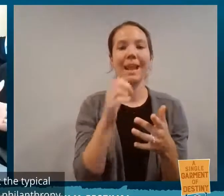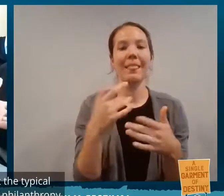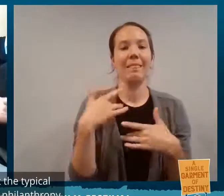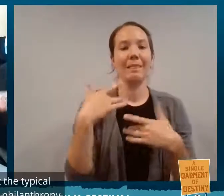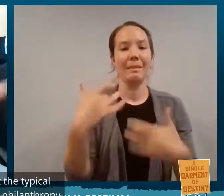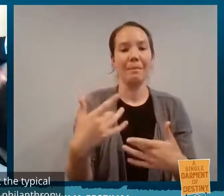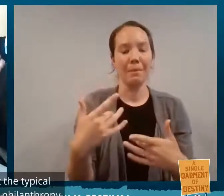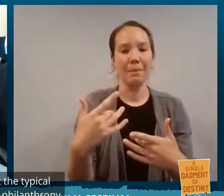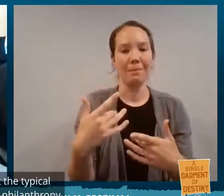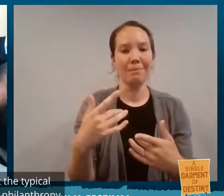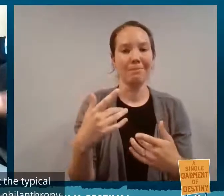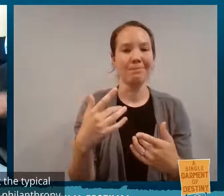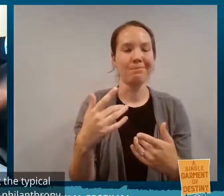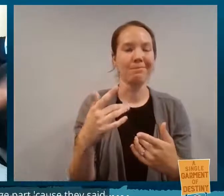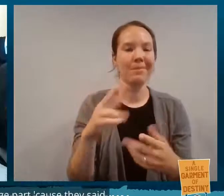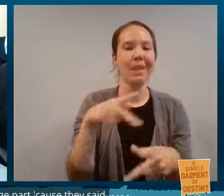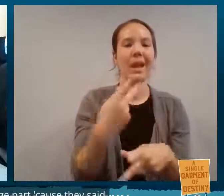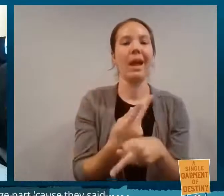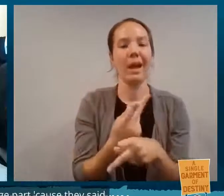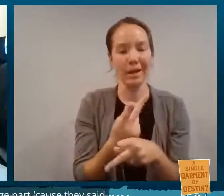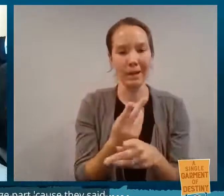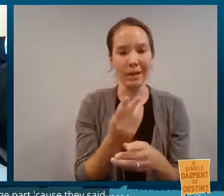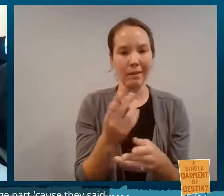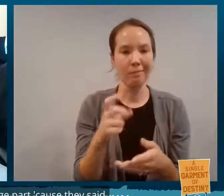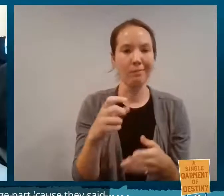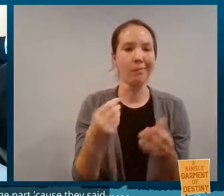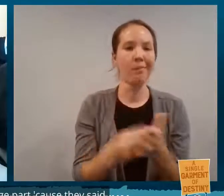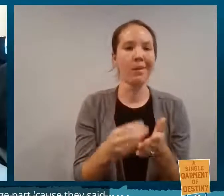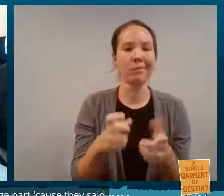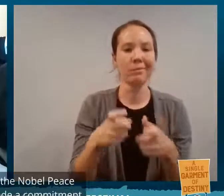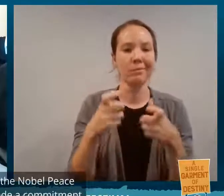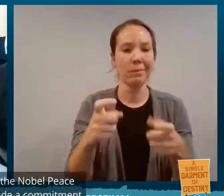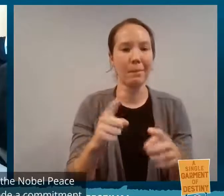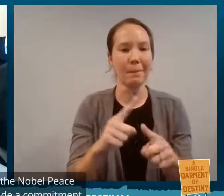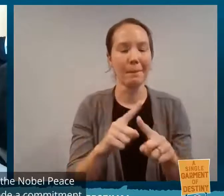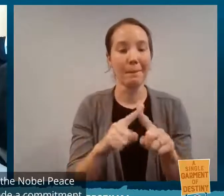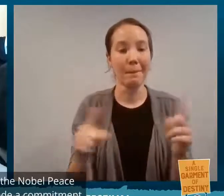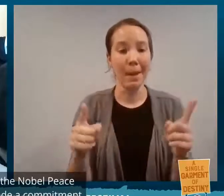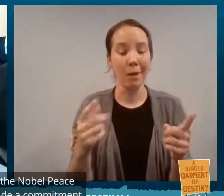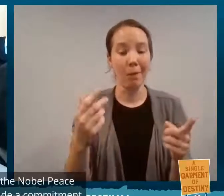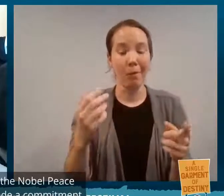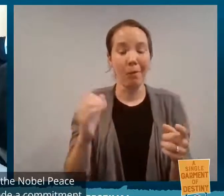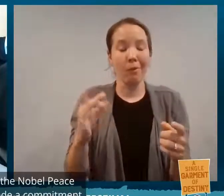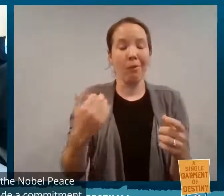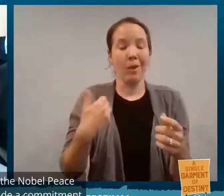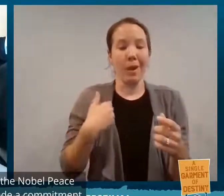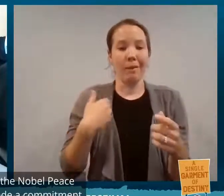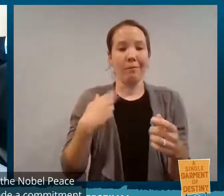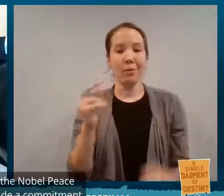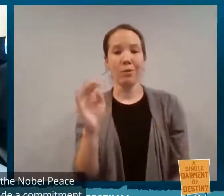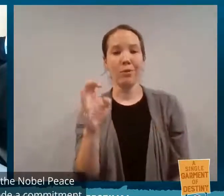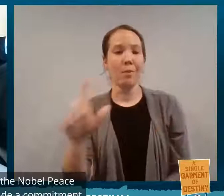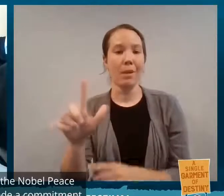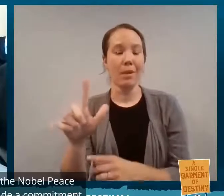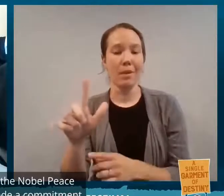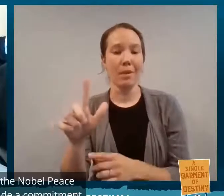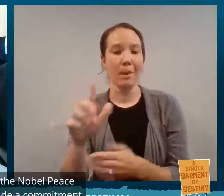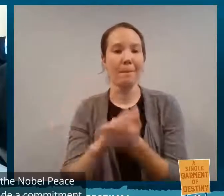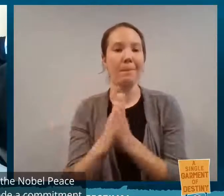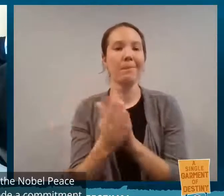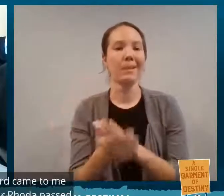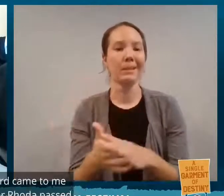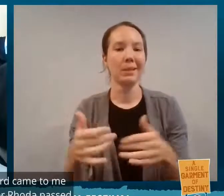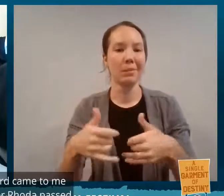typical aspect of philanthropy, but has made a huge point, because they said if we've got the Nobel Peace Prize, they made